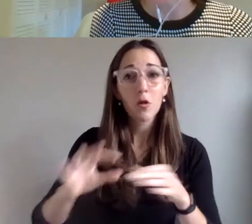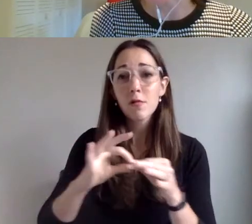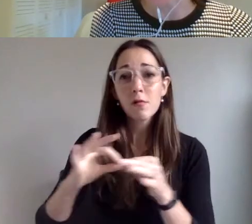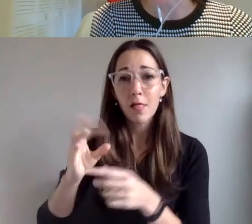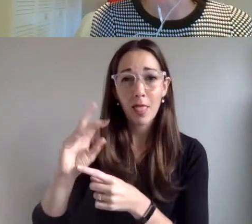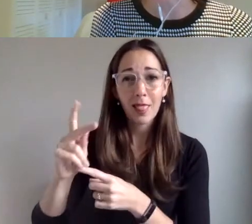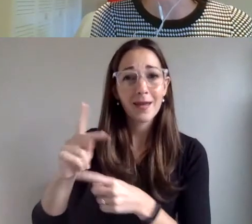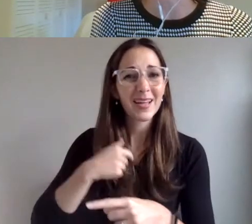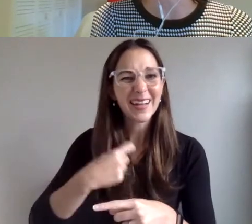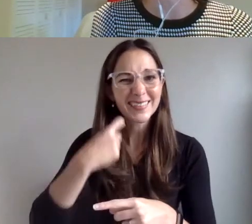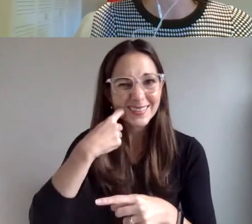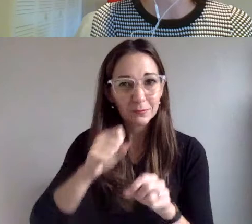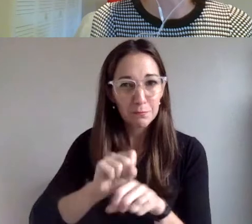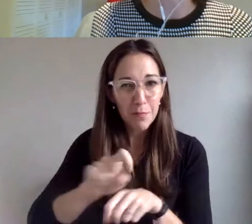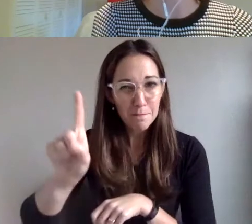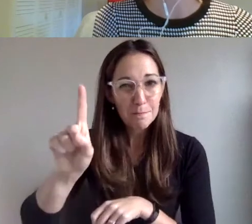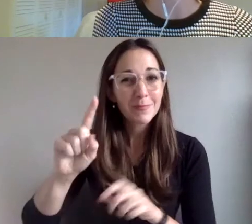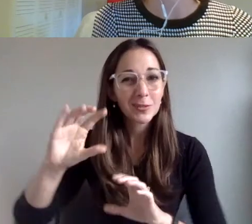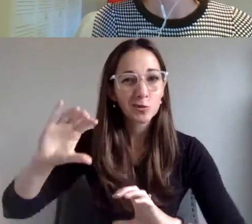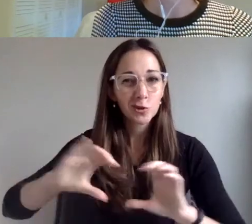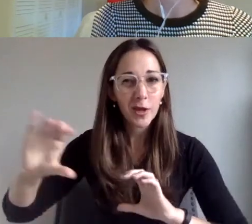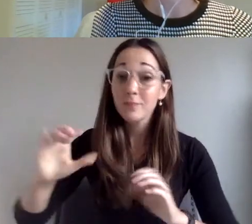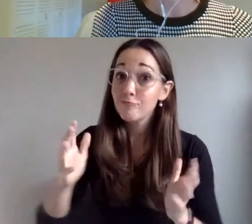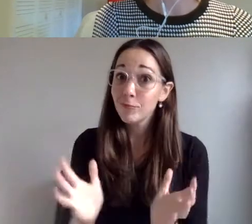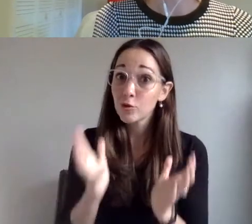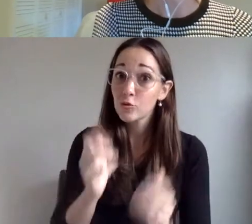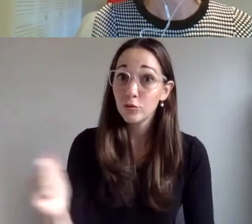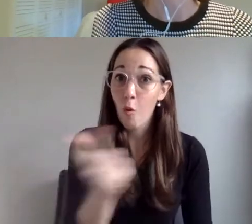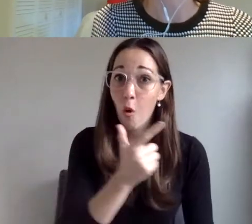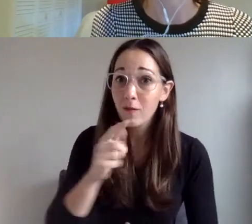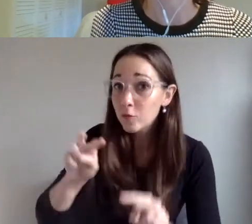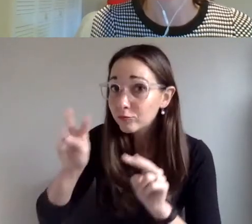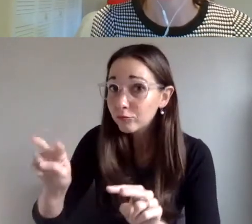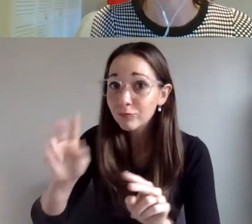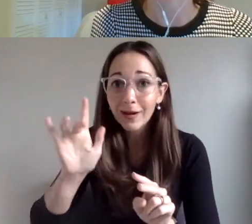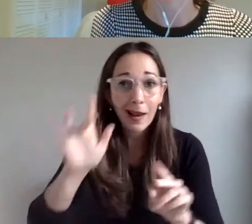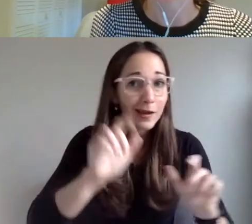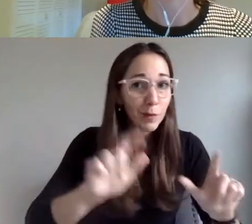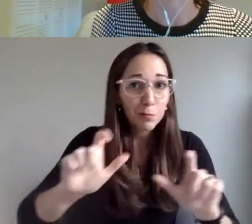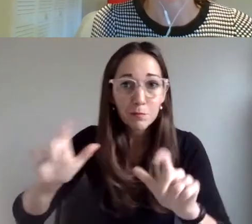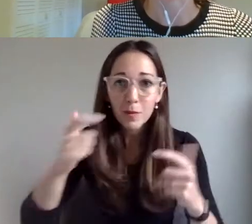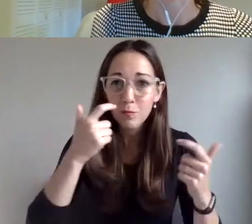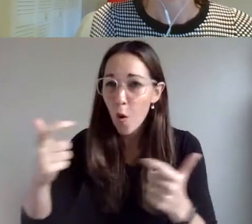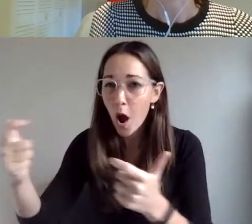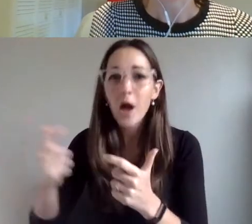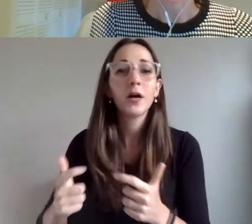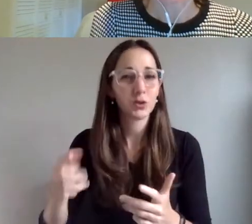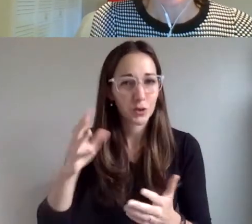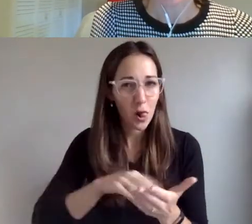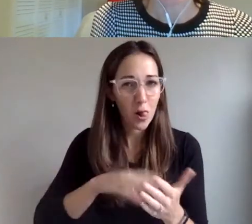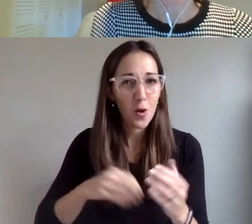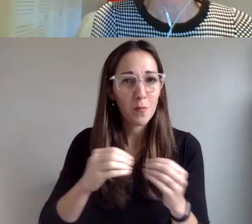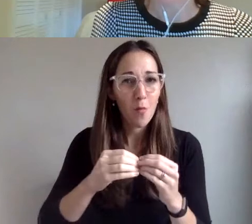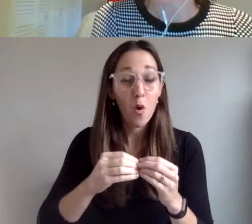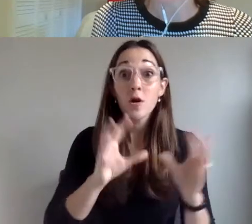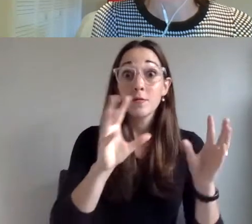we encourage everyone to take a look and explore further after this session, if you'd like. So let's go